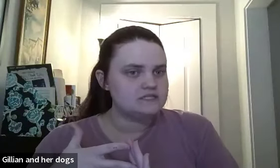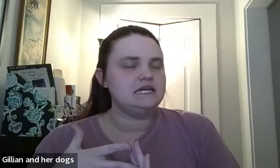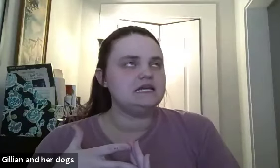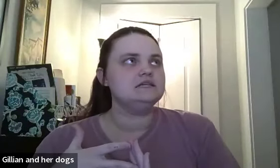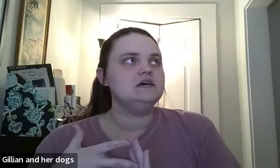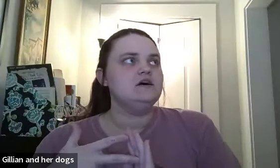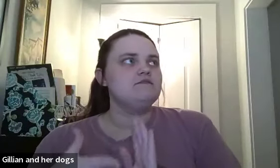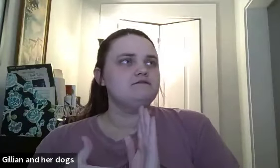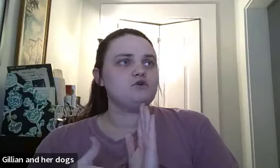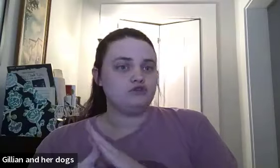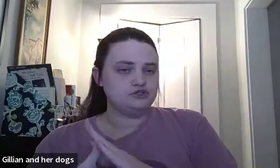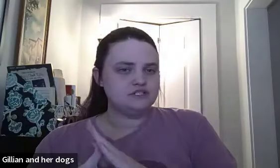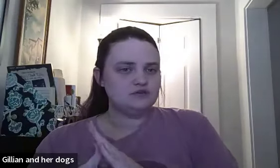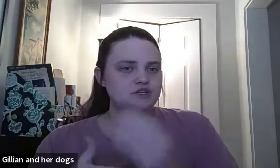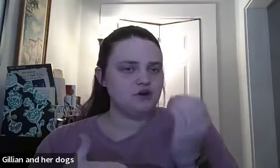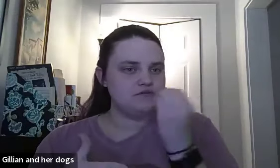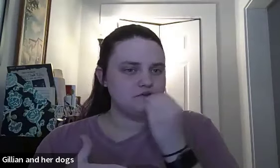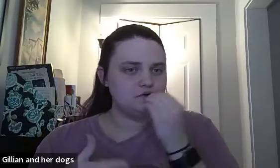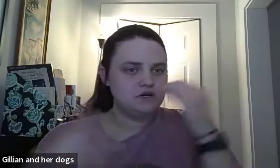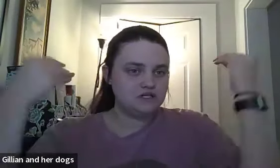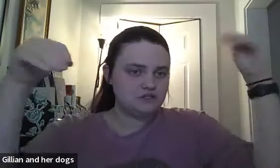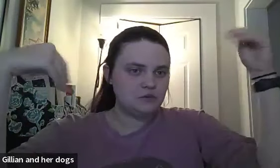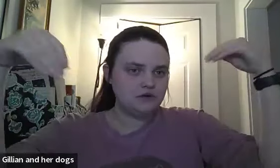stores is for grocery store, you go food store.